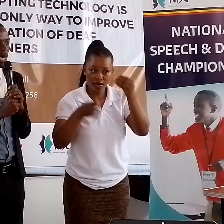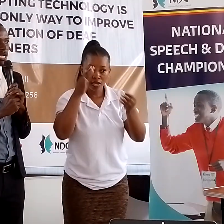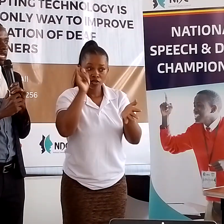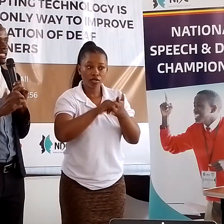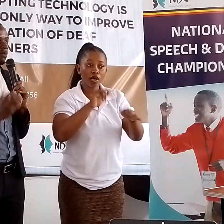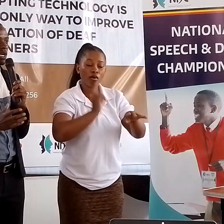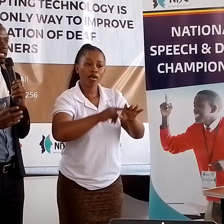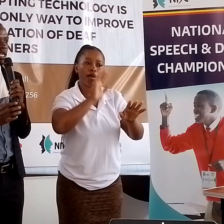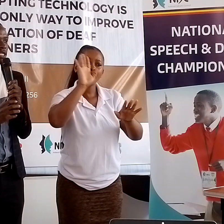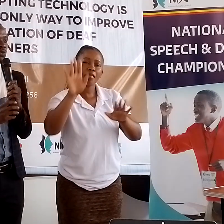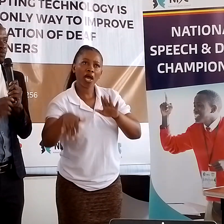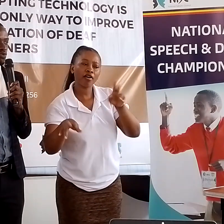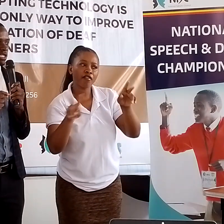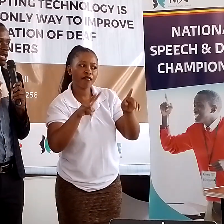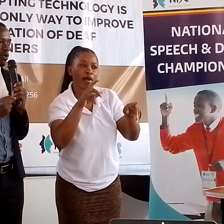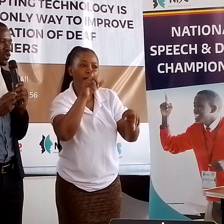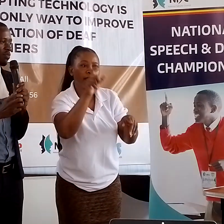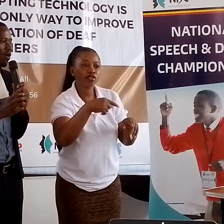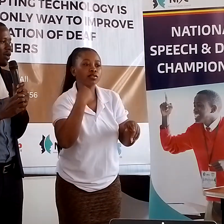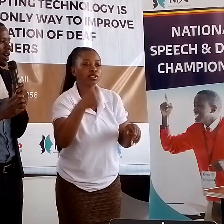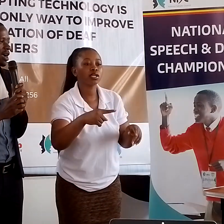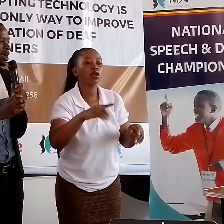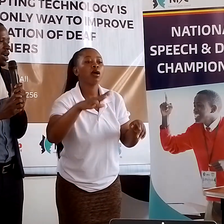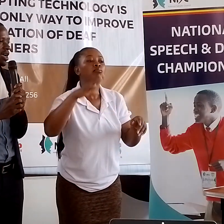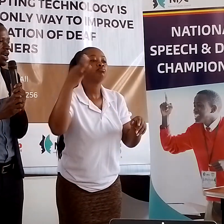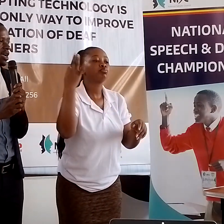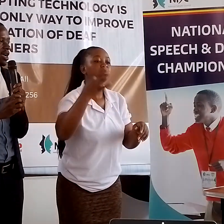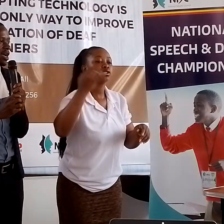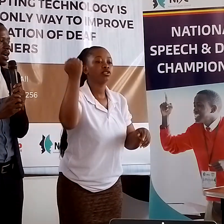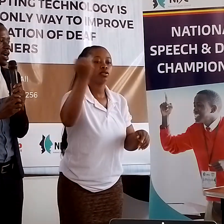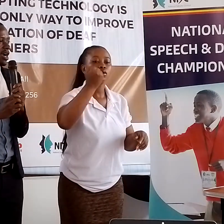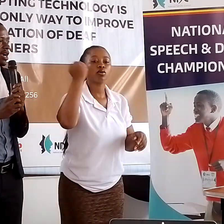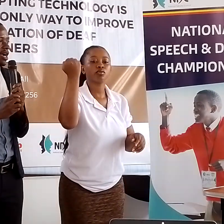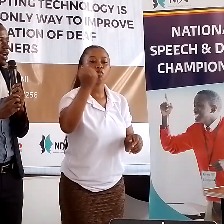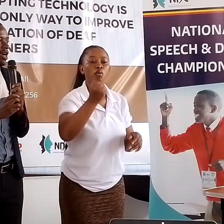we go back, like someone said, we preach the gospel.